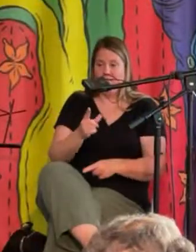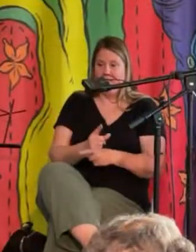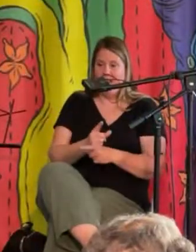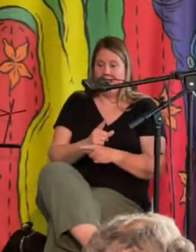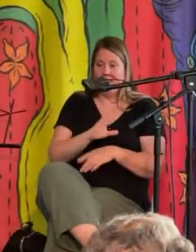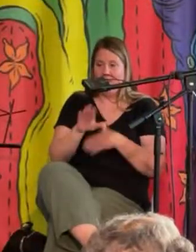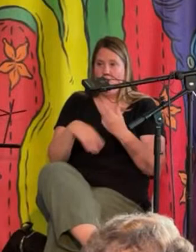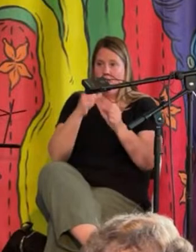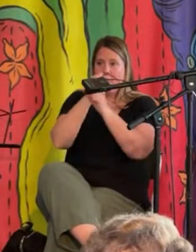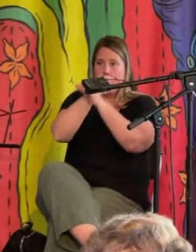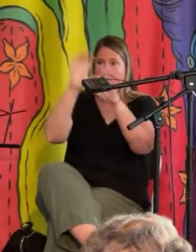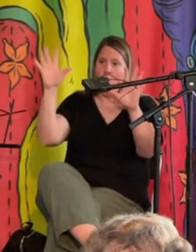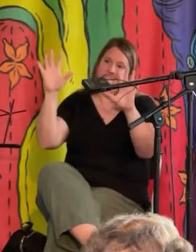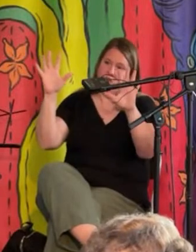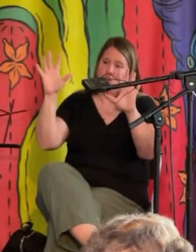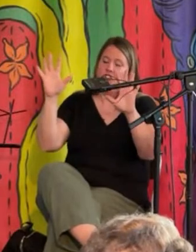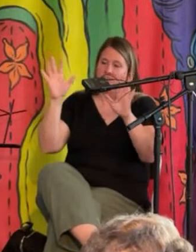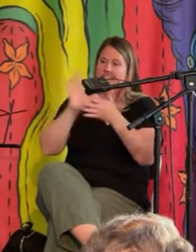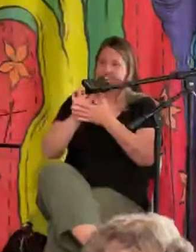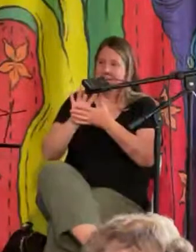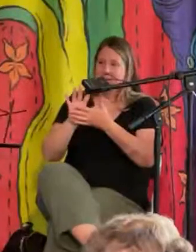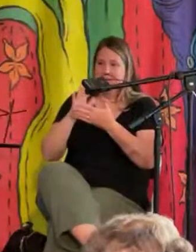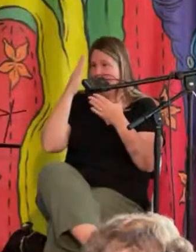Marvel films. I don't know anything about them.